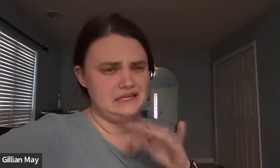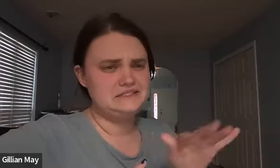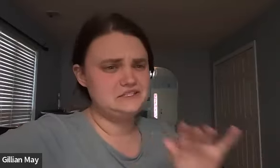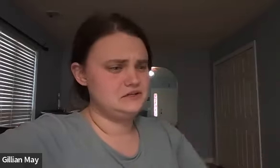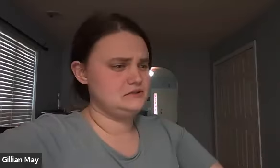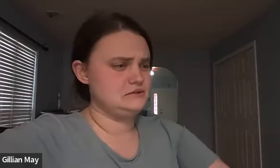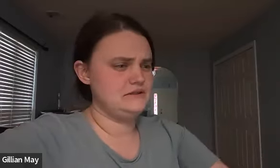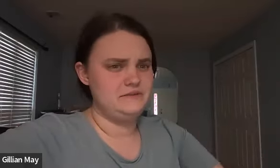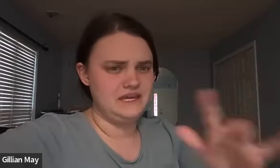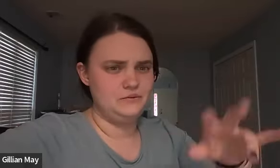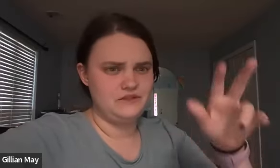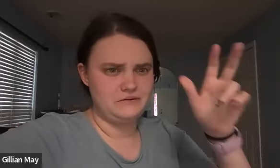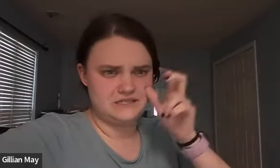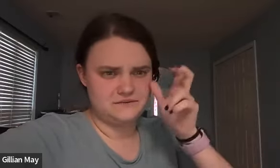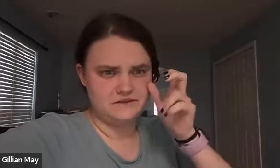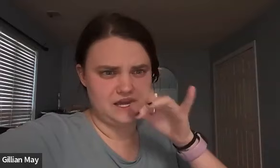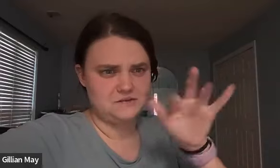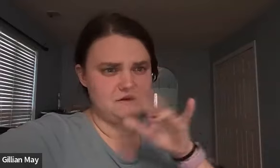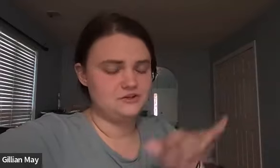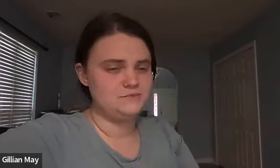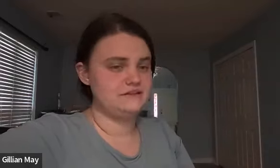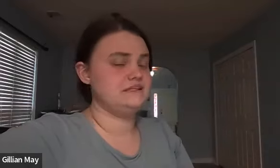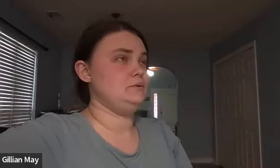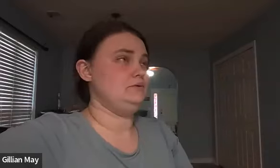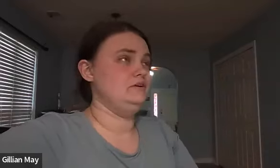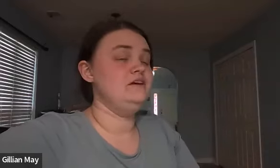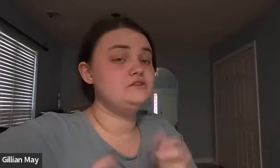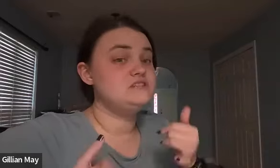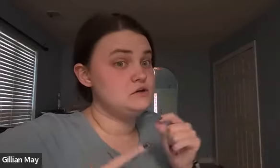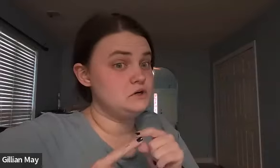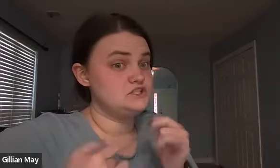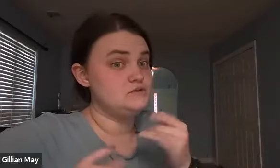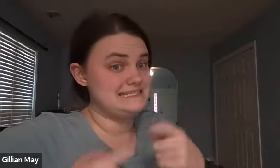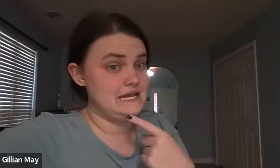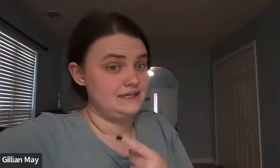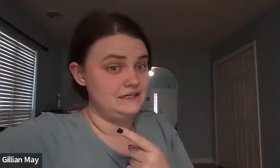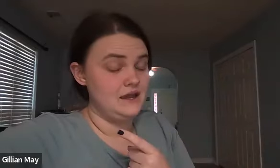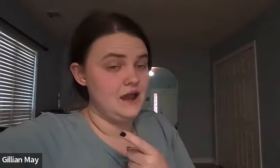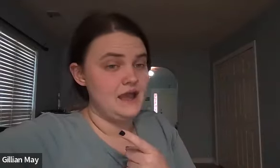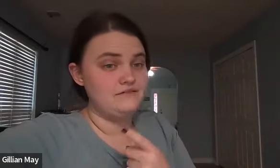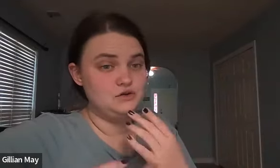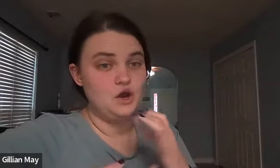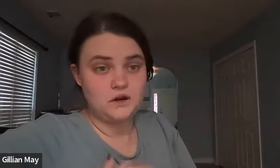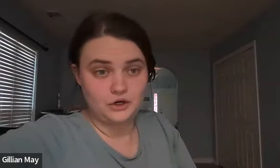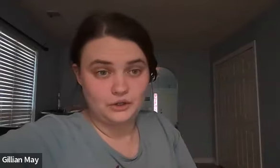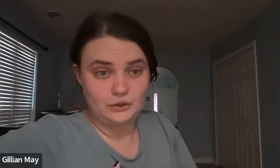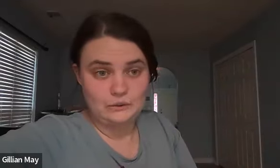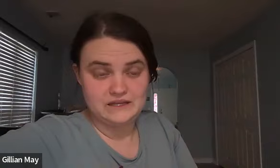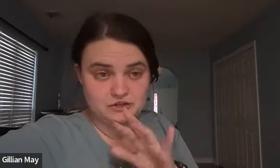used to struggle in the beginning with like receptively catching my finger spellings. Like there are still words to this day. I have a new coworker who introduced